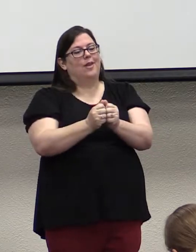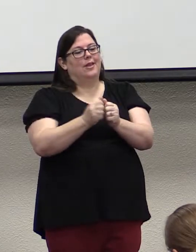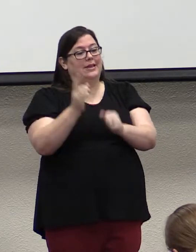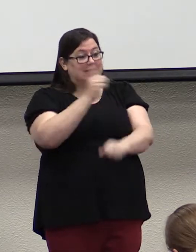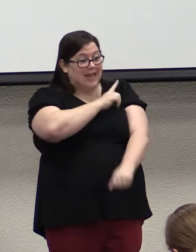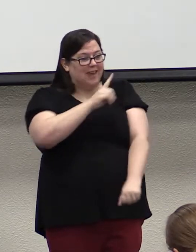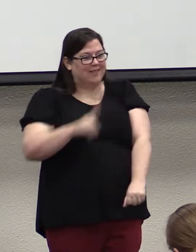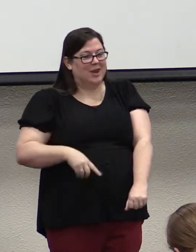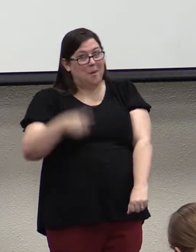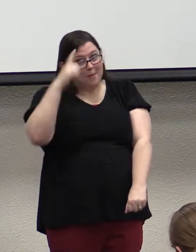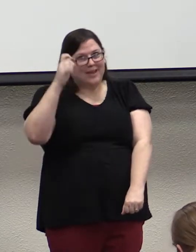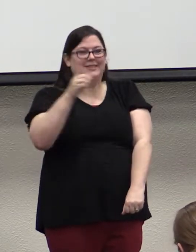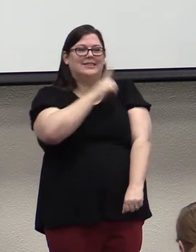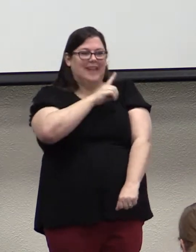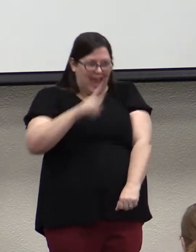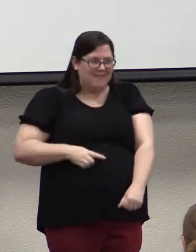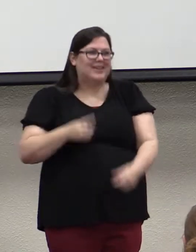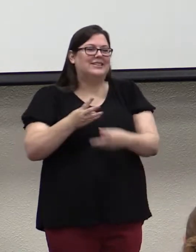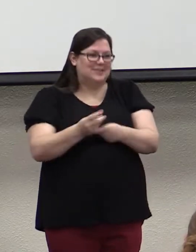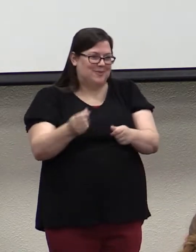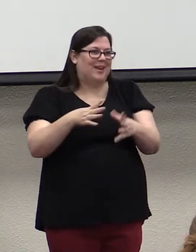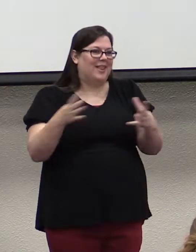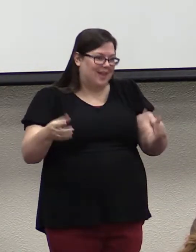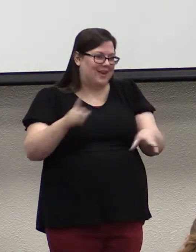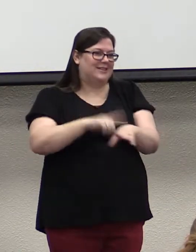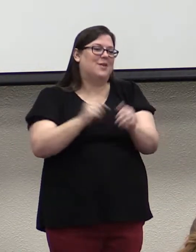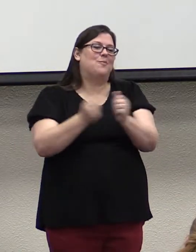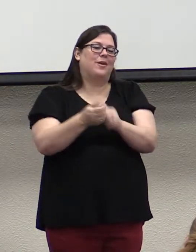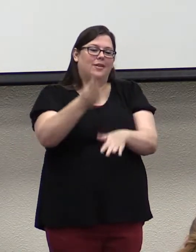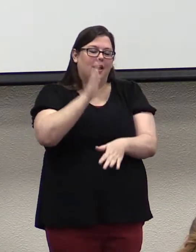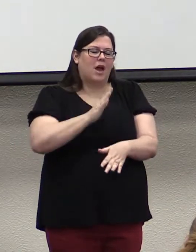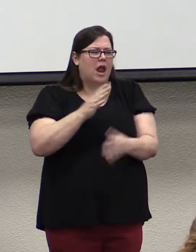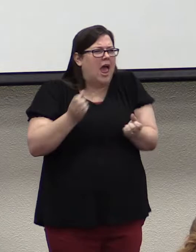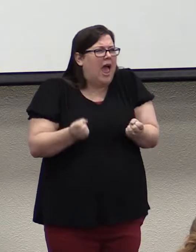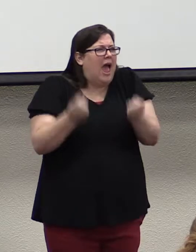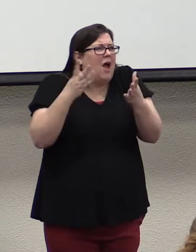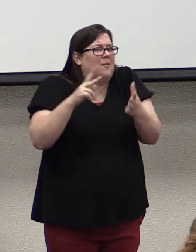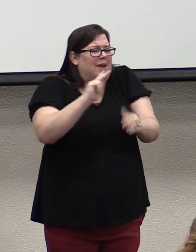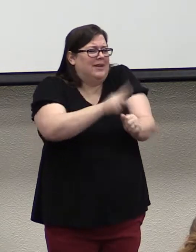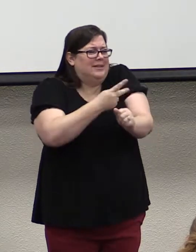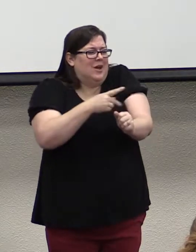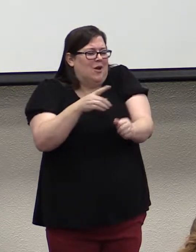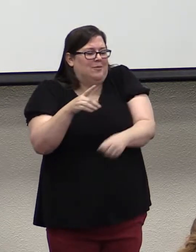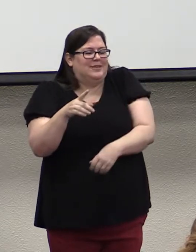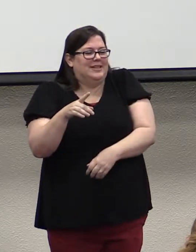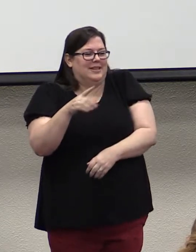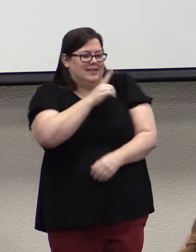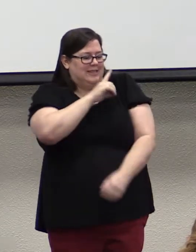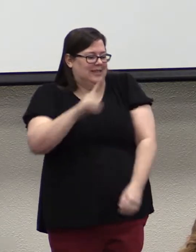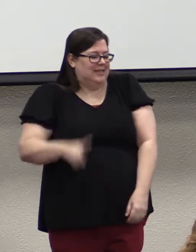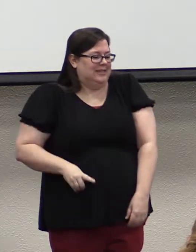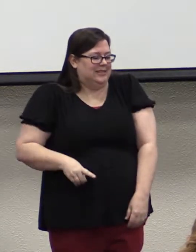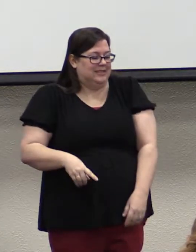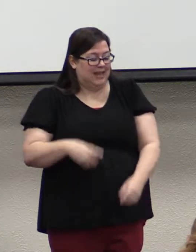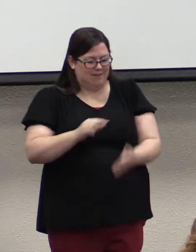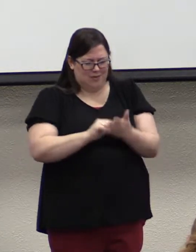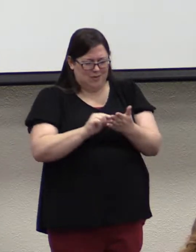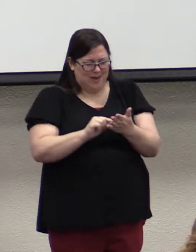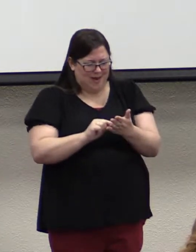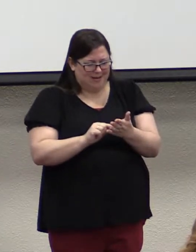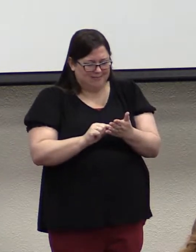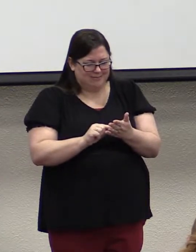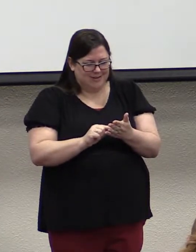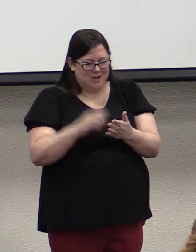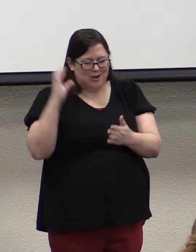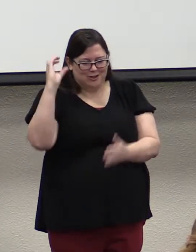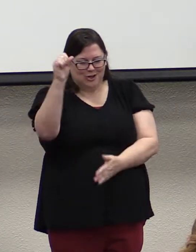God. How many Psalms did David write? Charles is going to get mad at me because I don't remember the exact number. 70-something, I know